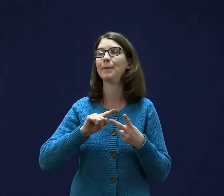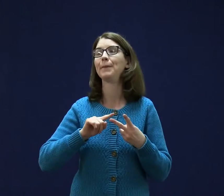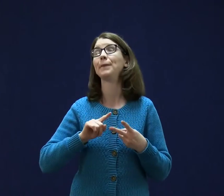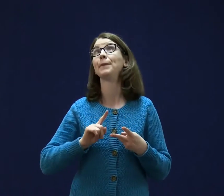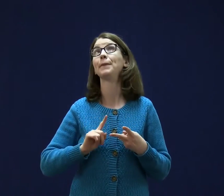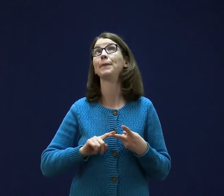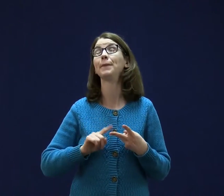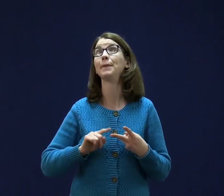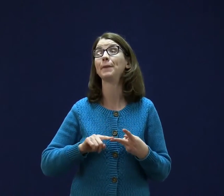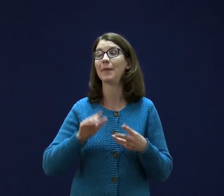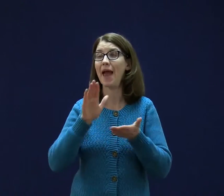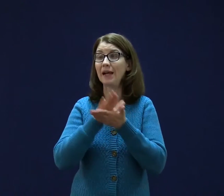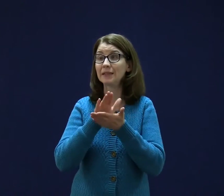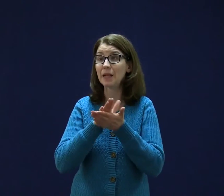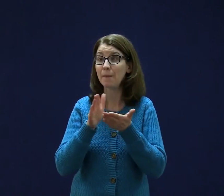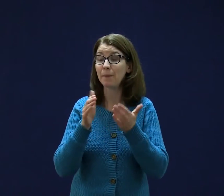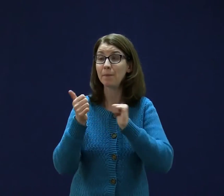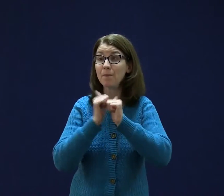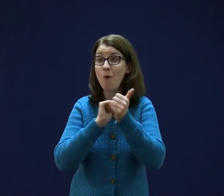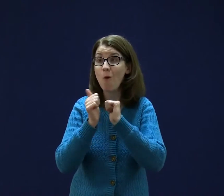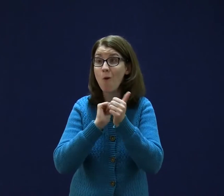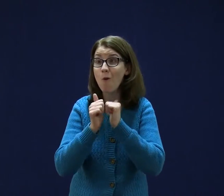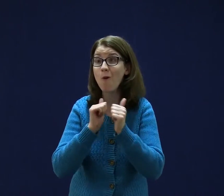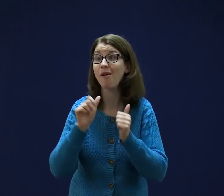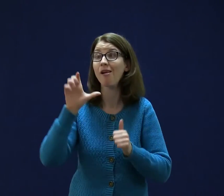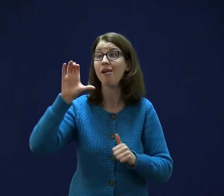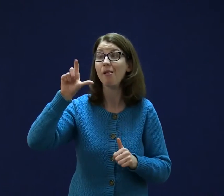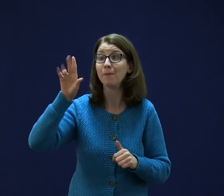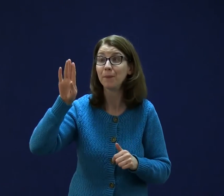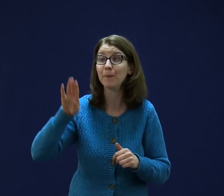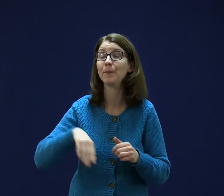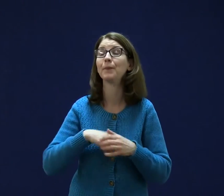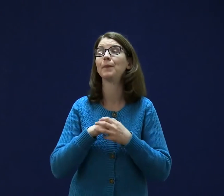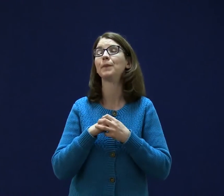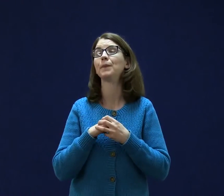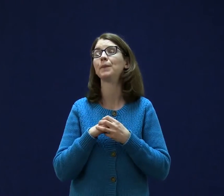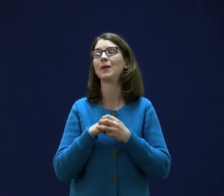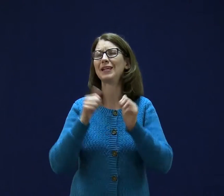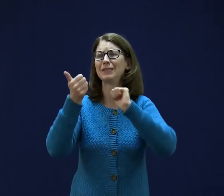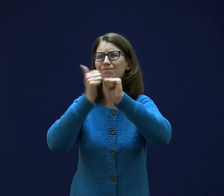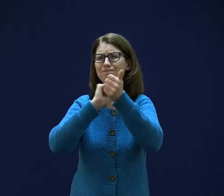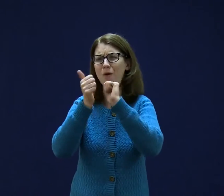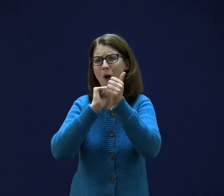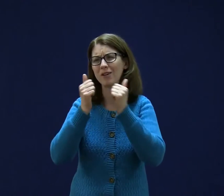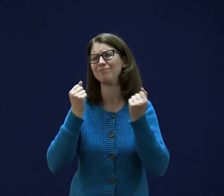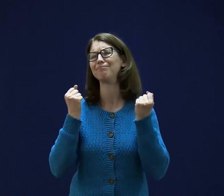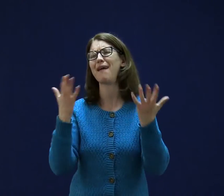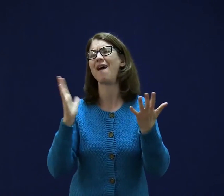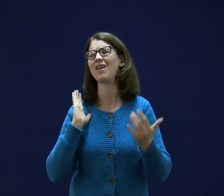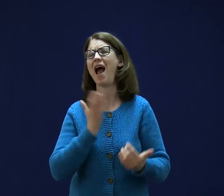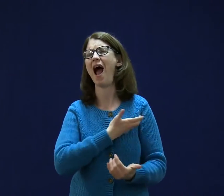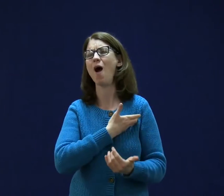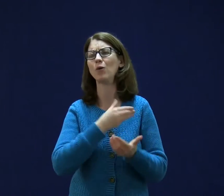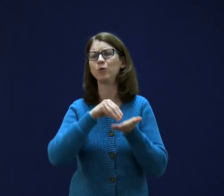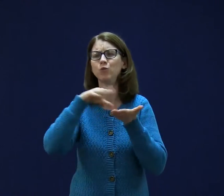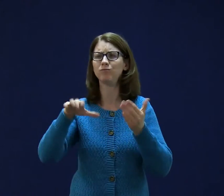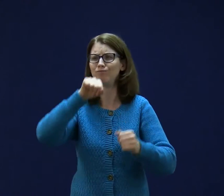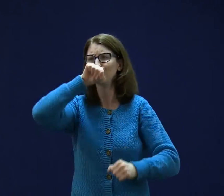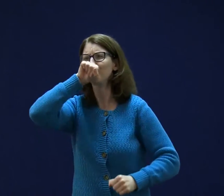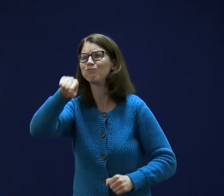that coursework. We have students taking robotics, involved in clubs, and some of our students